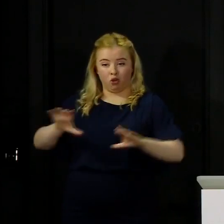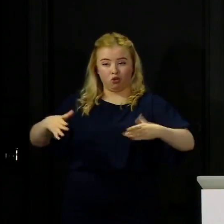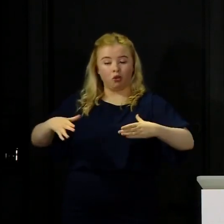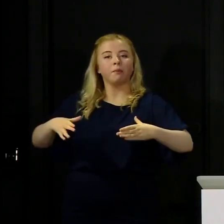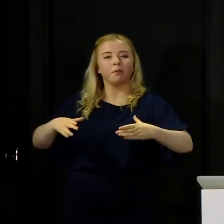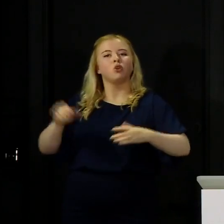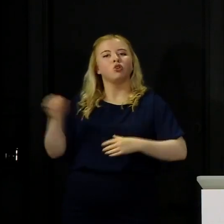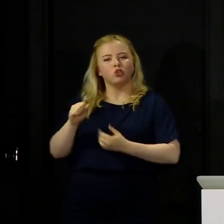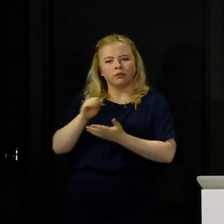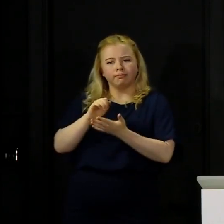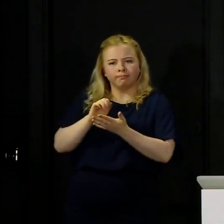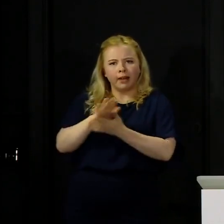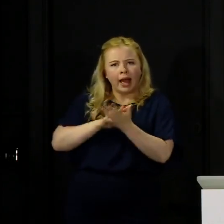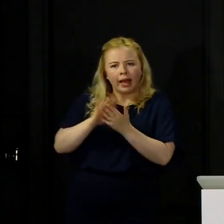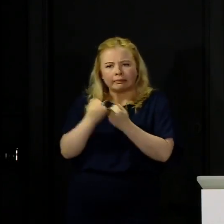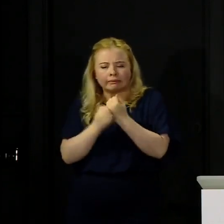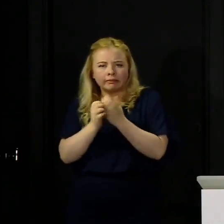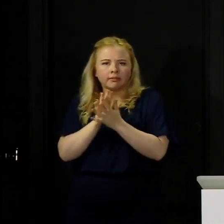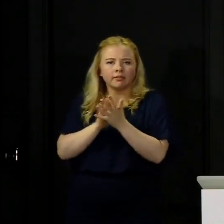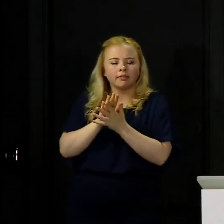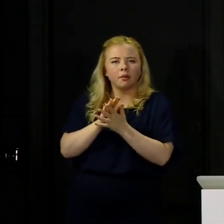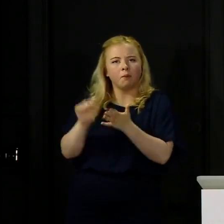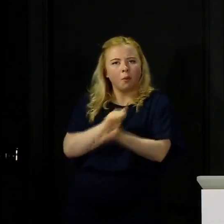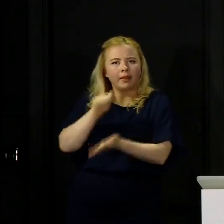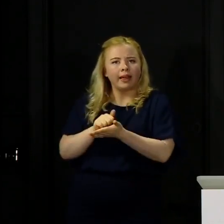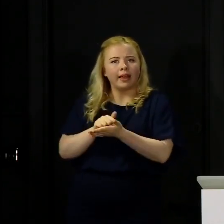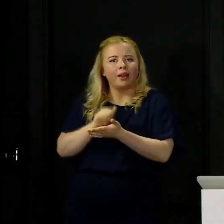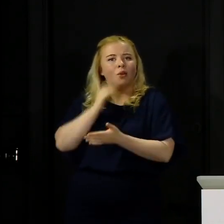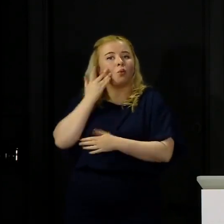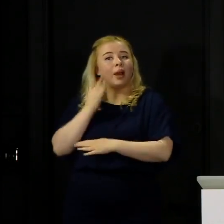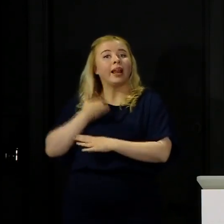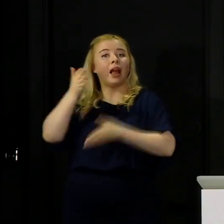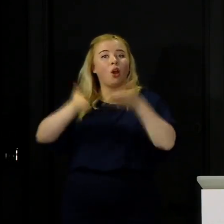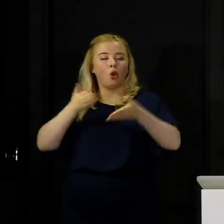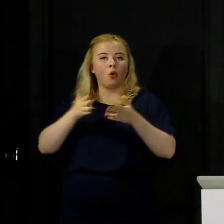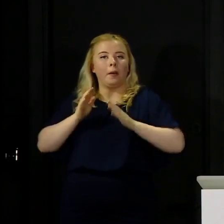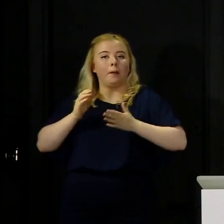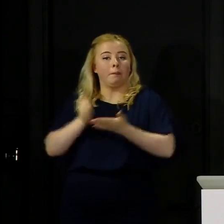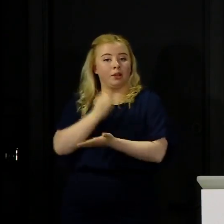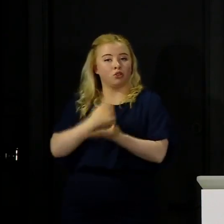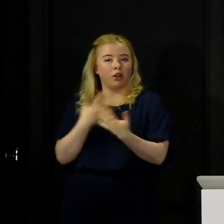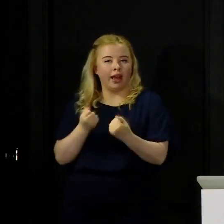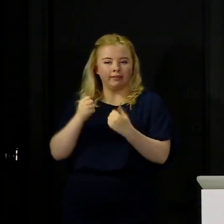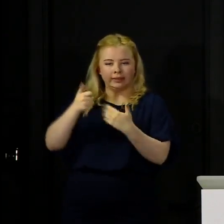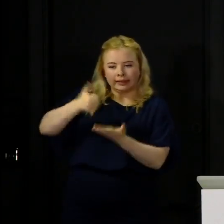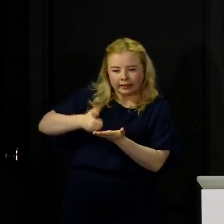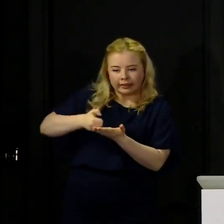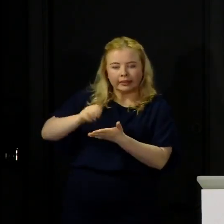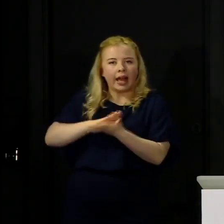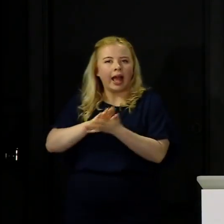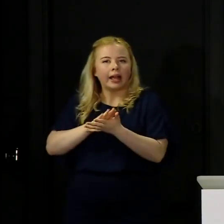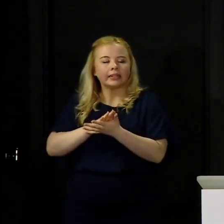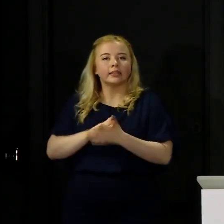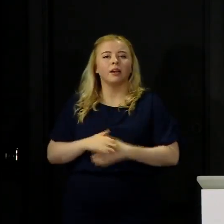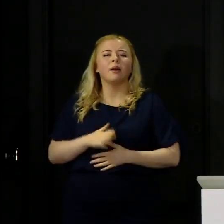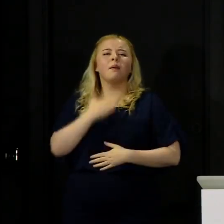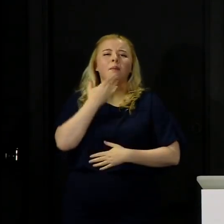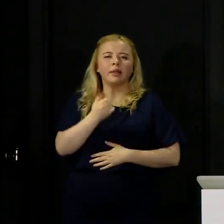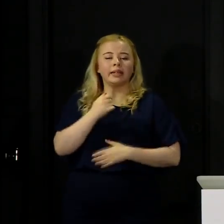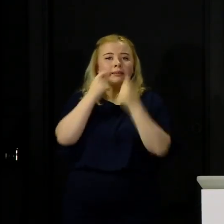our hands often and thoroughly. If we're not at home, make sure we have hand sanitizer with us. And please wear a